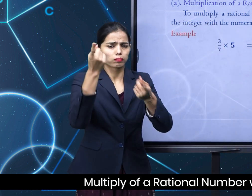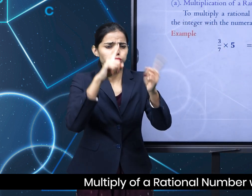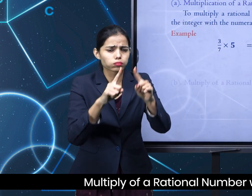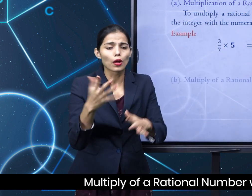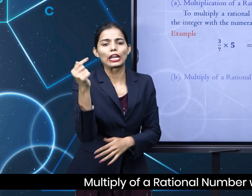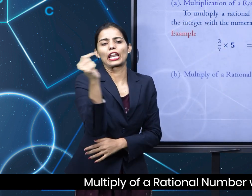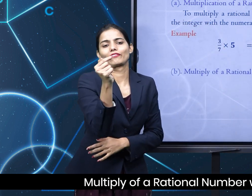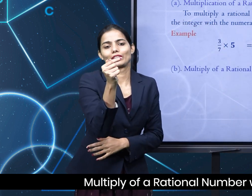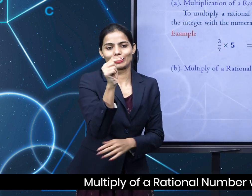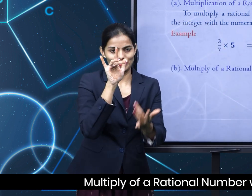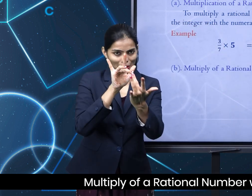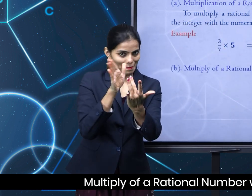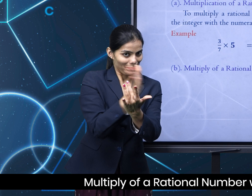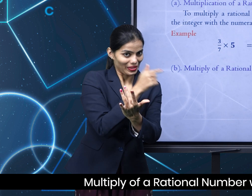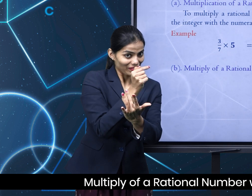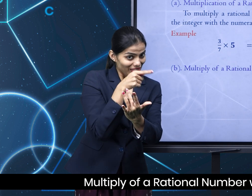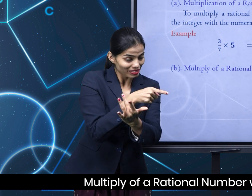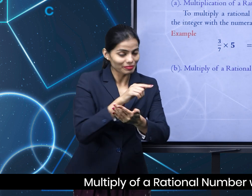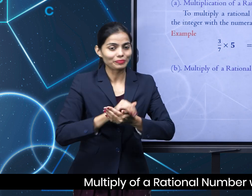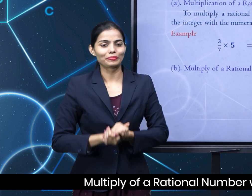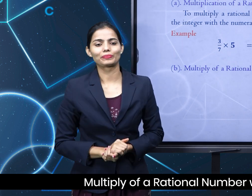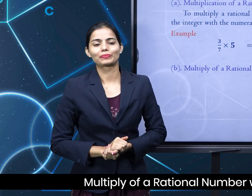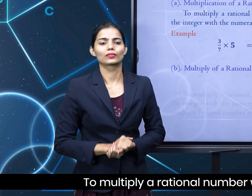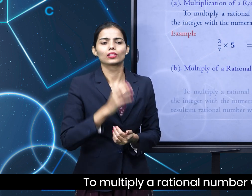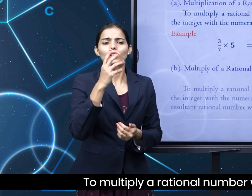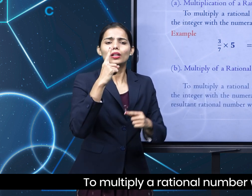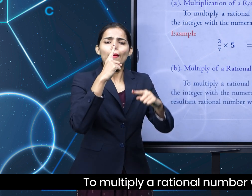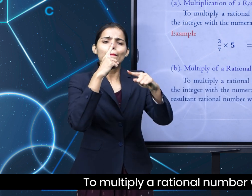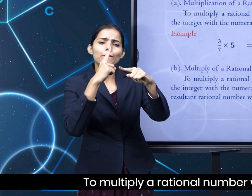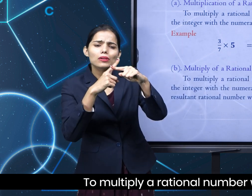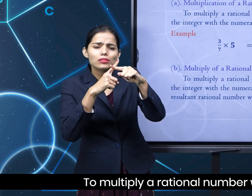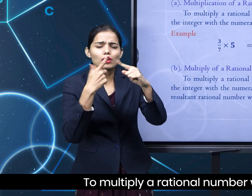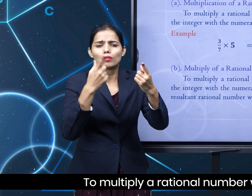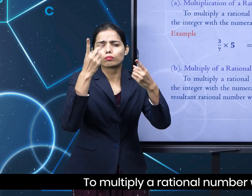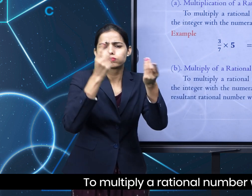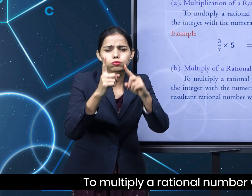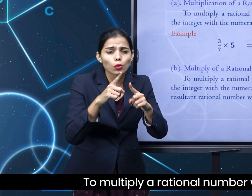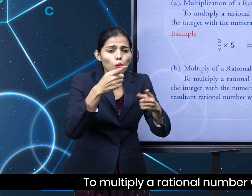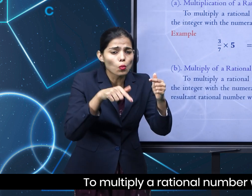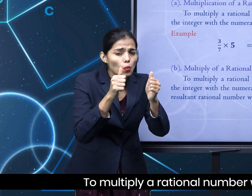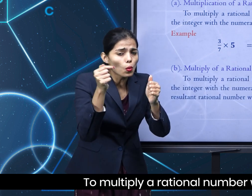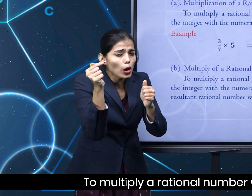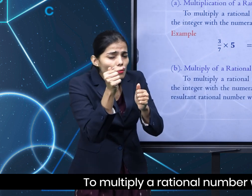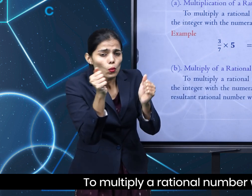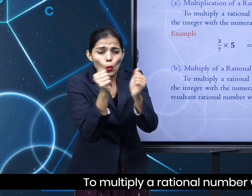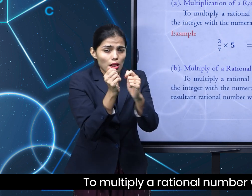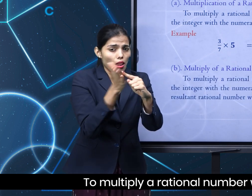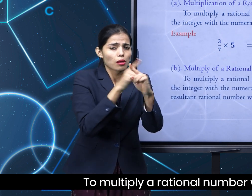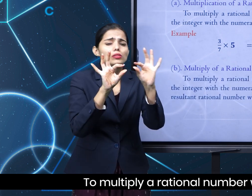Multiply of a rational number with a negative integer. To multiply a rational number with a negative integer,